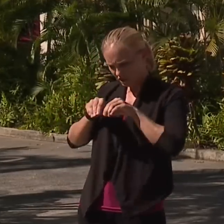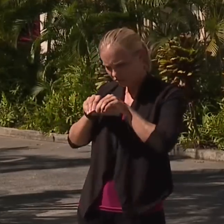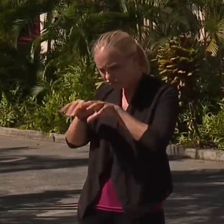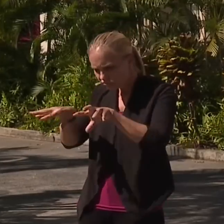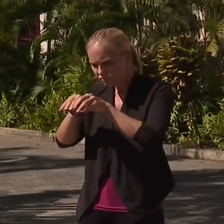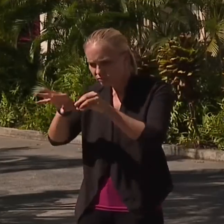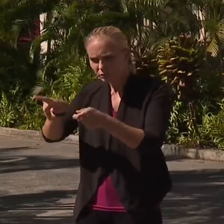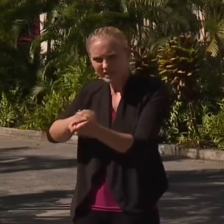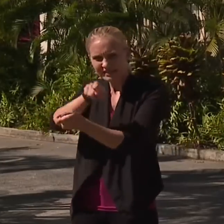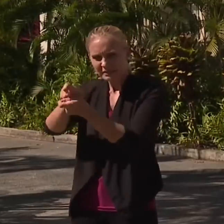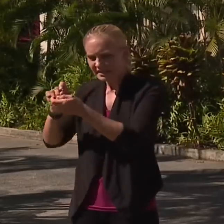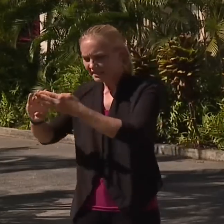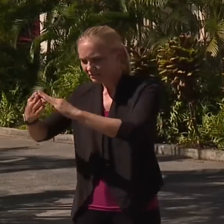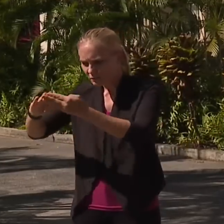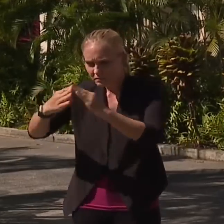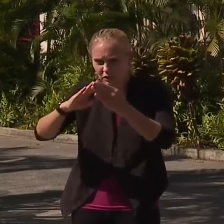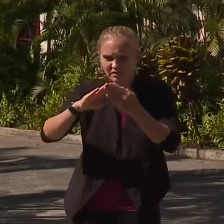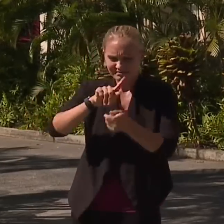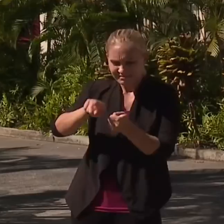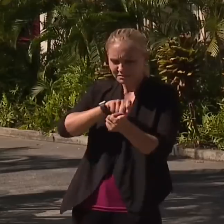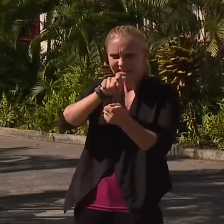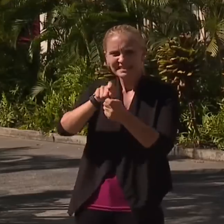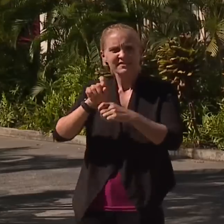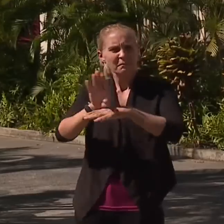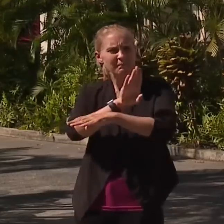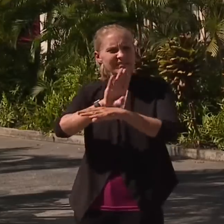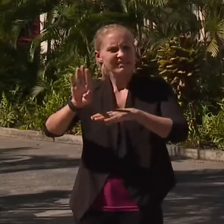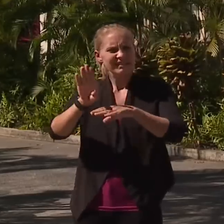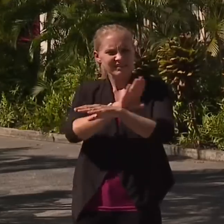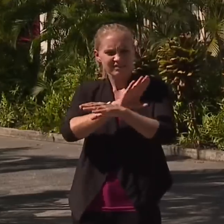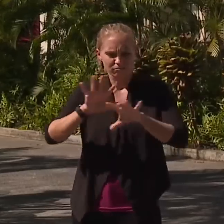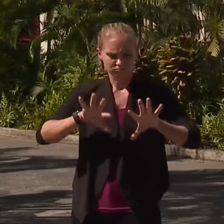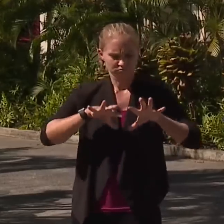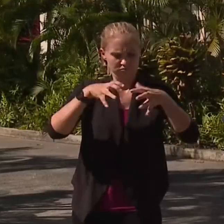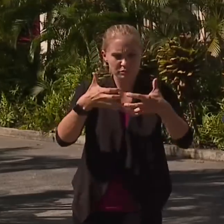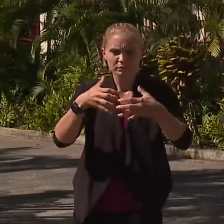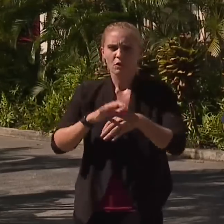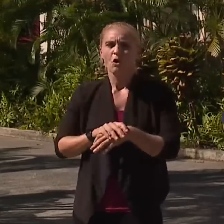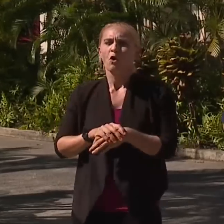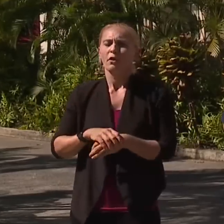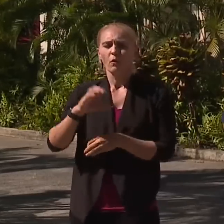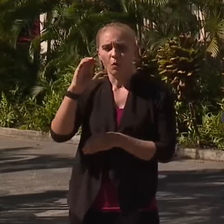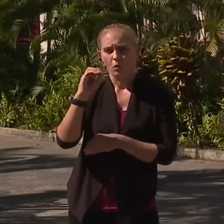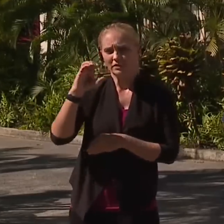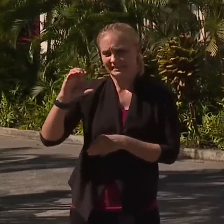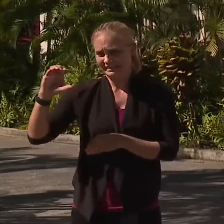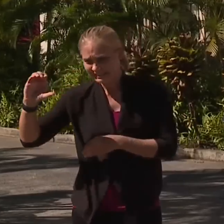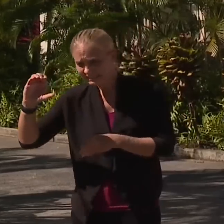certain communities and certain types of business sectors or institutions like OCCC,